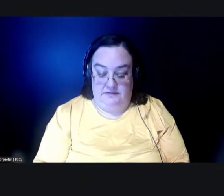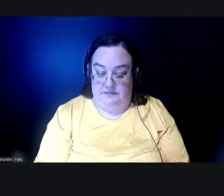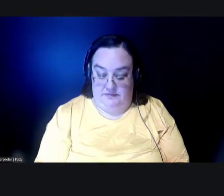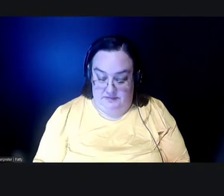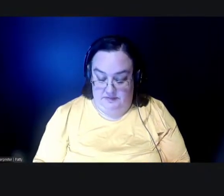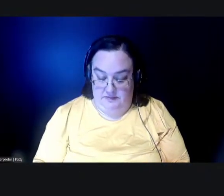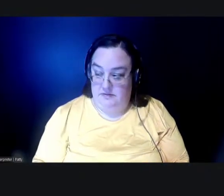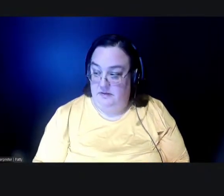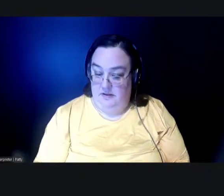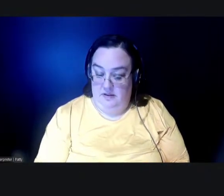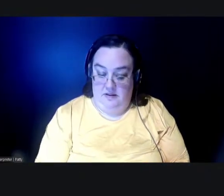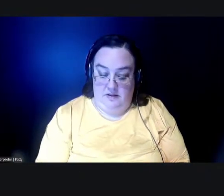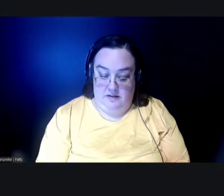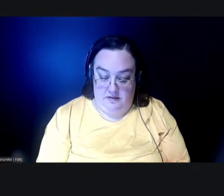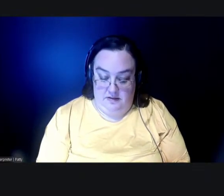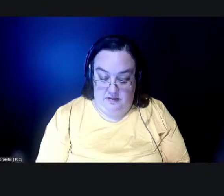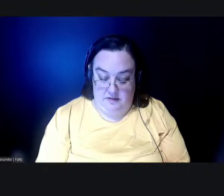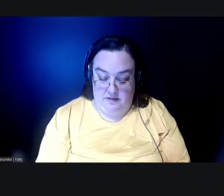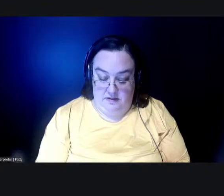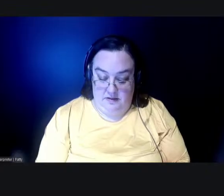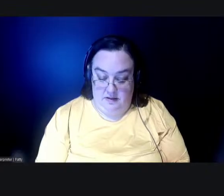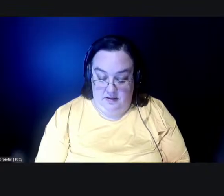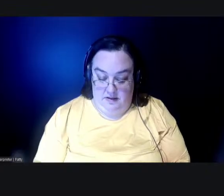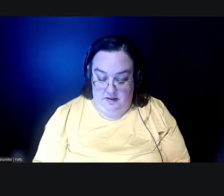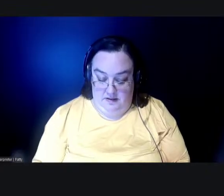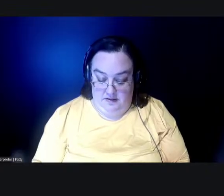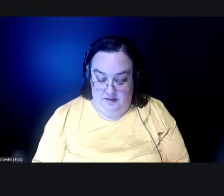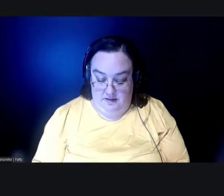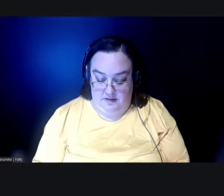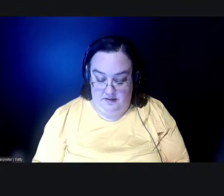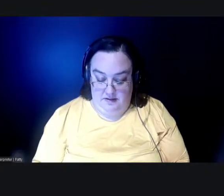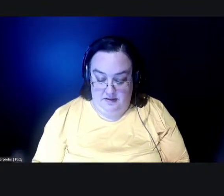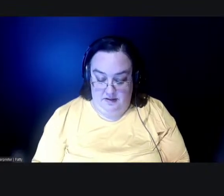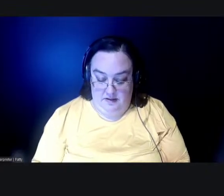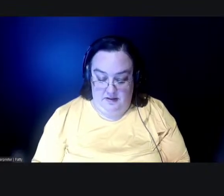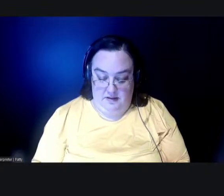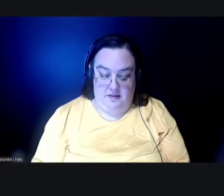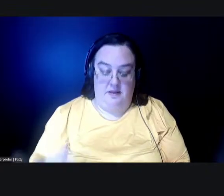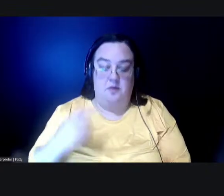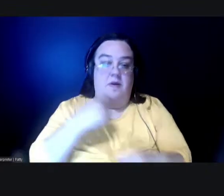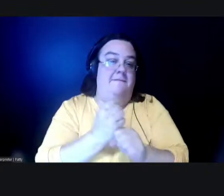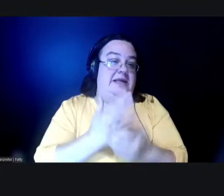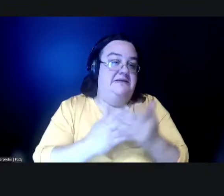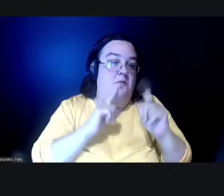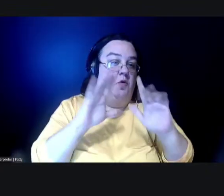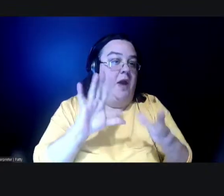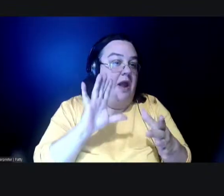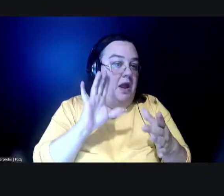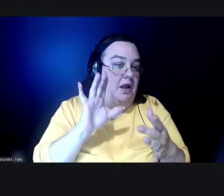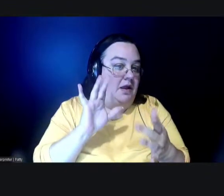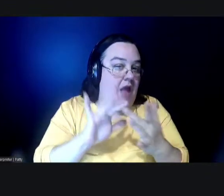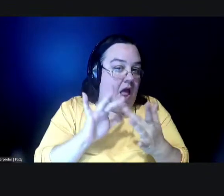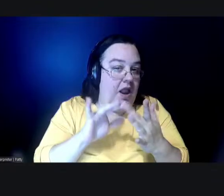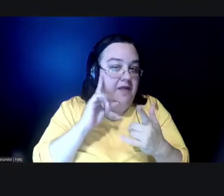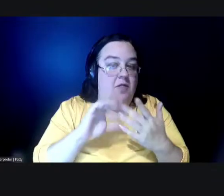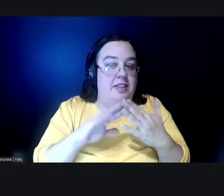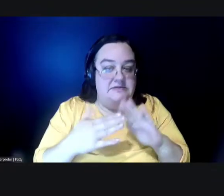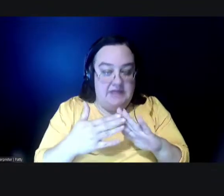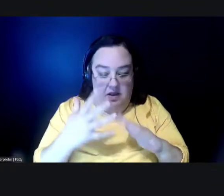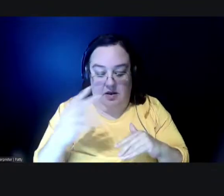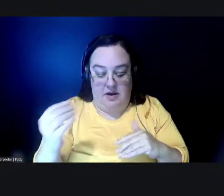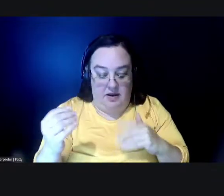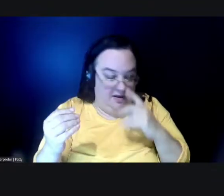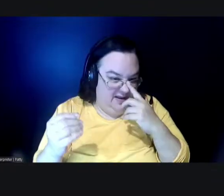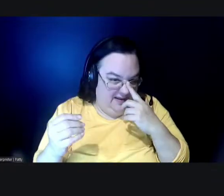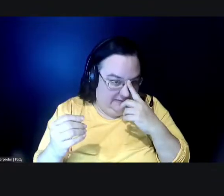overall, we were able to make some great contacts for the town, and I